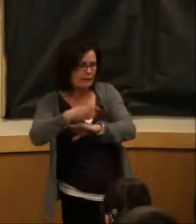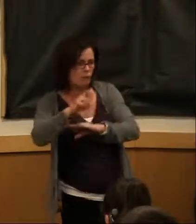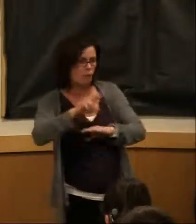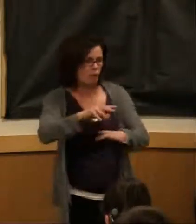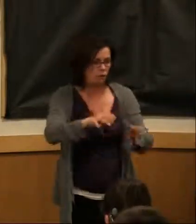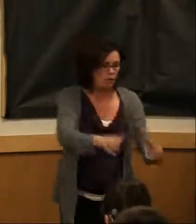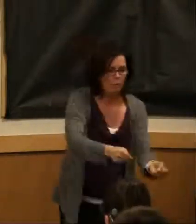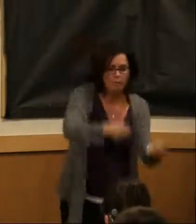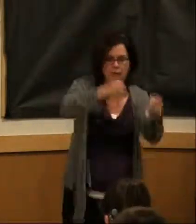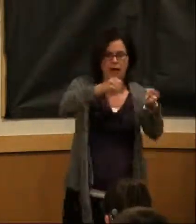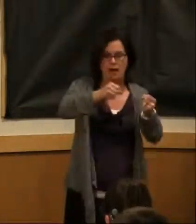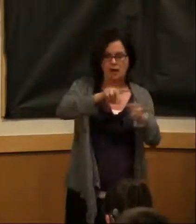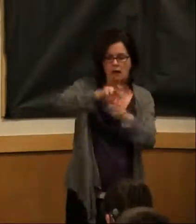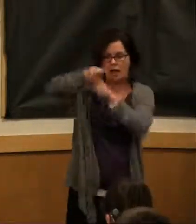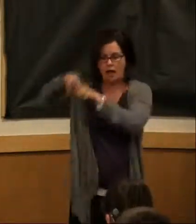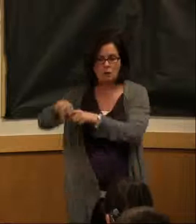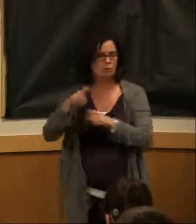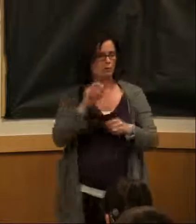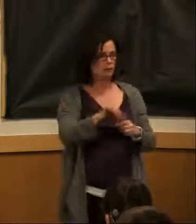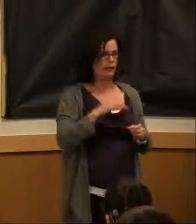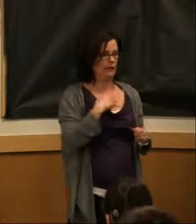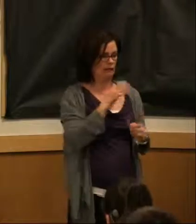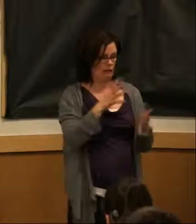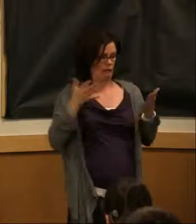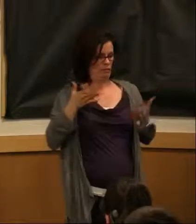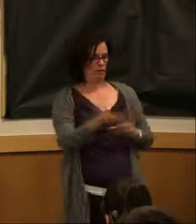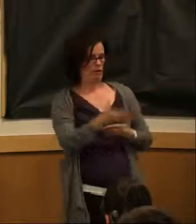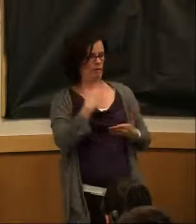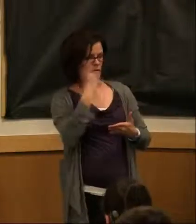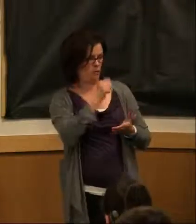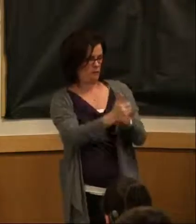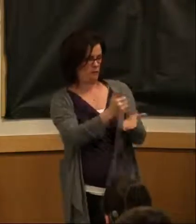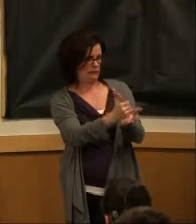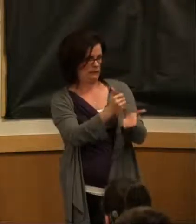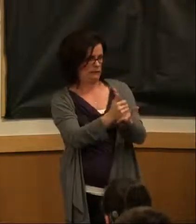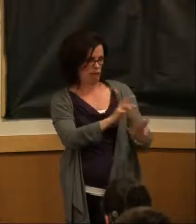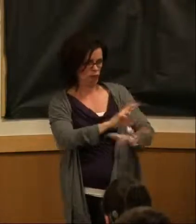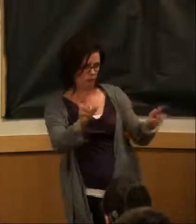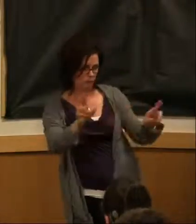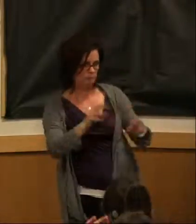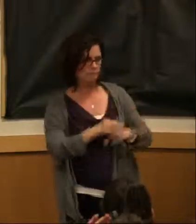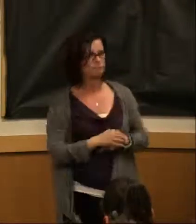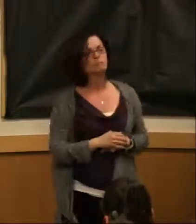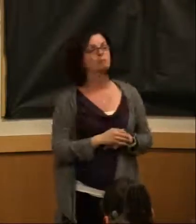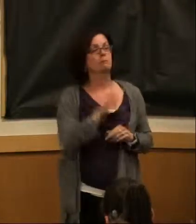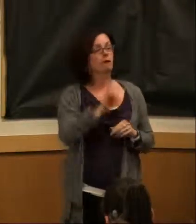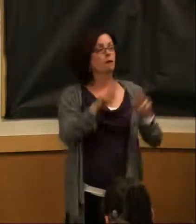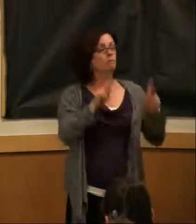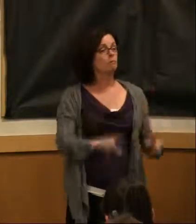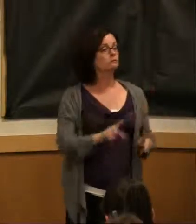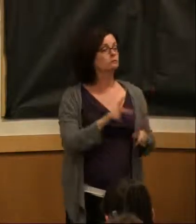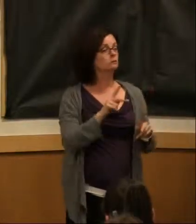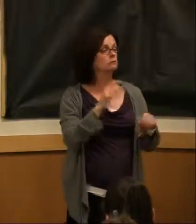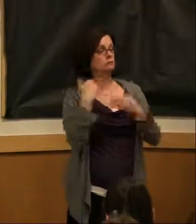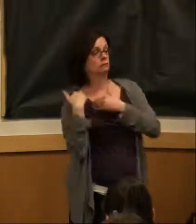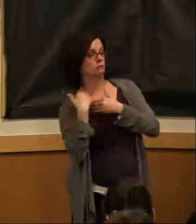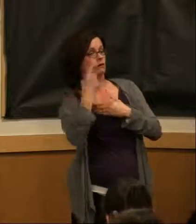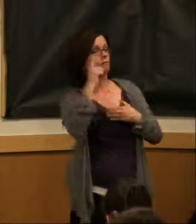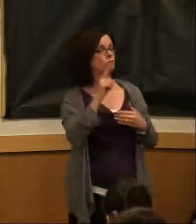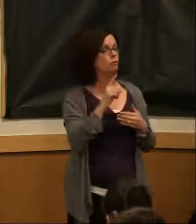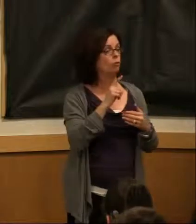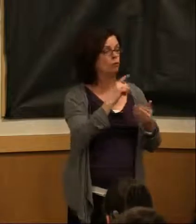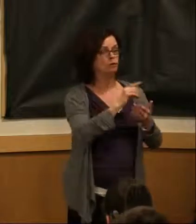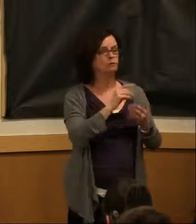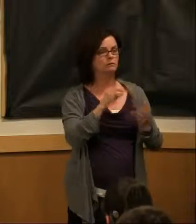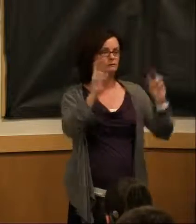tub. They're doing standby, hands-on assistance. Then also, they are also responsible for the